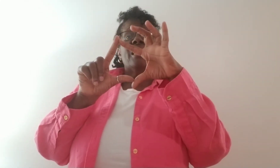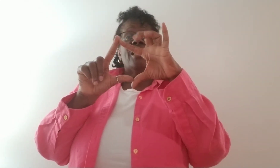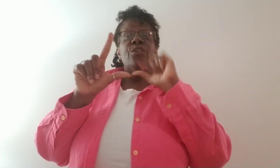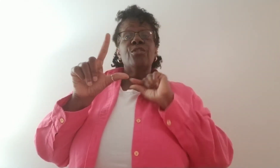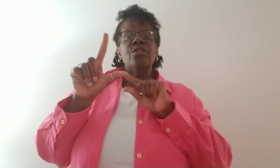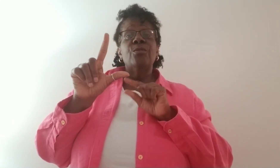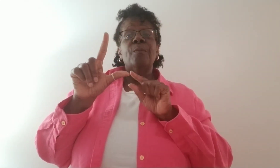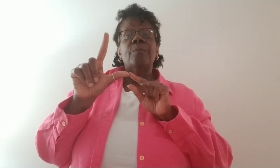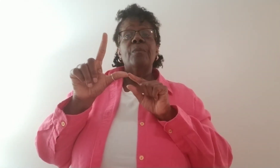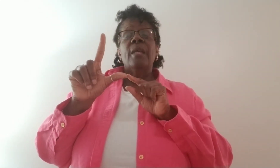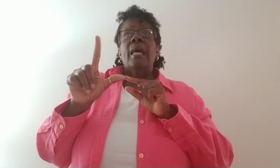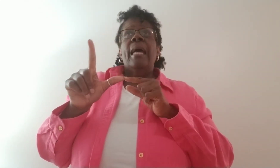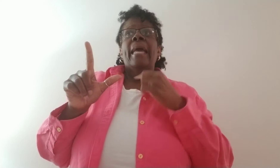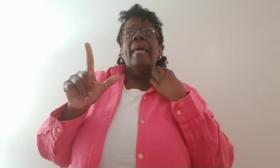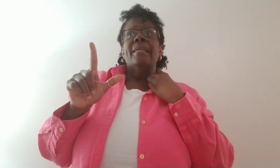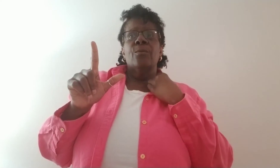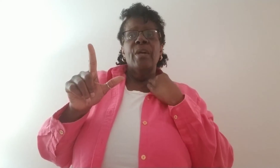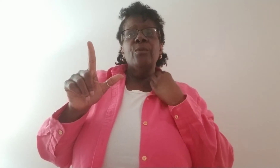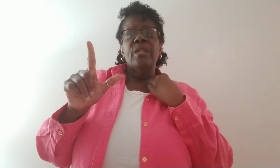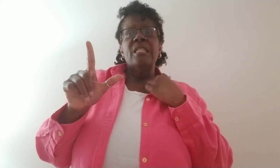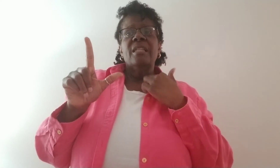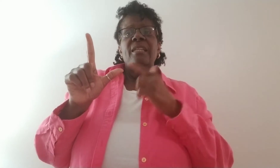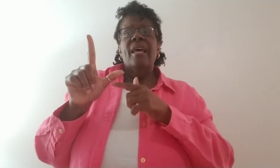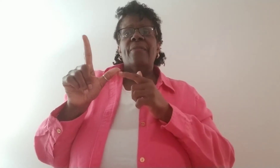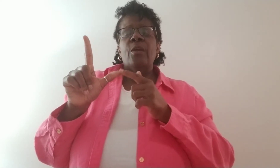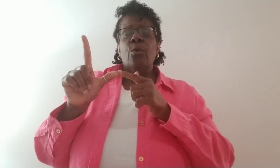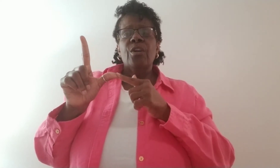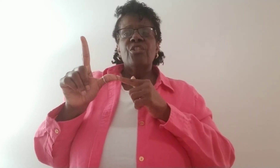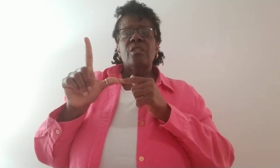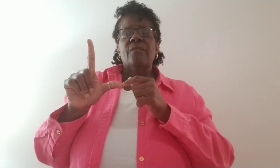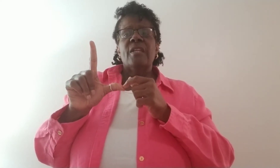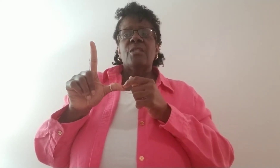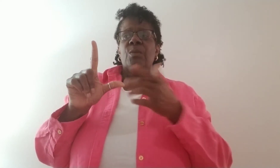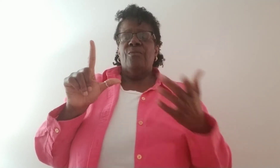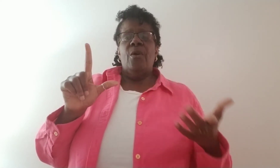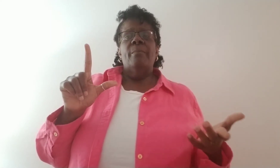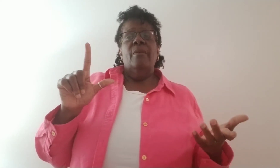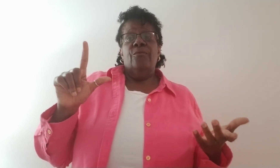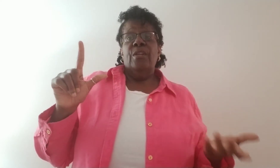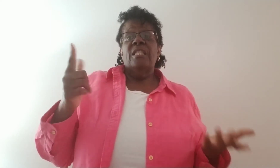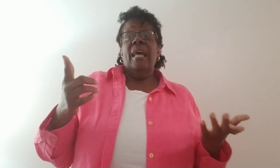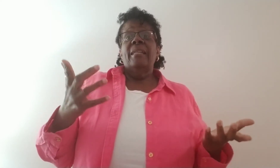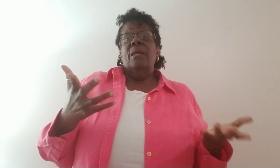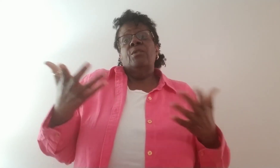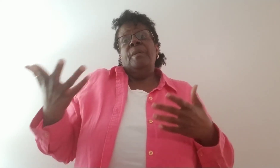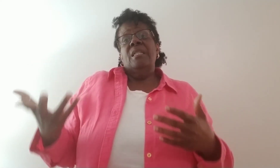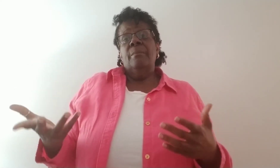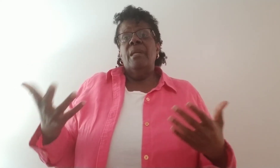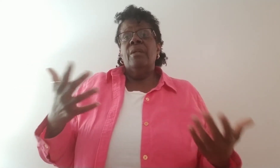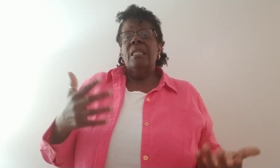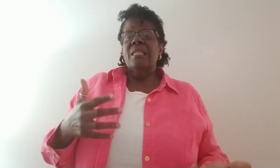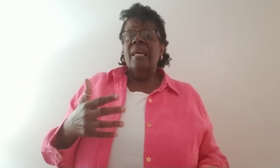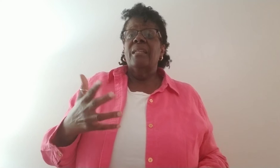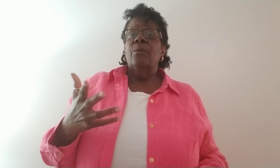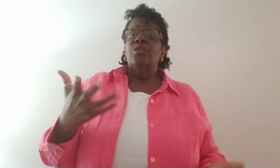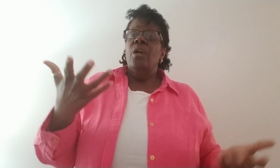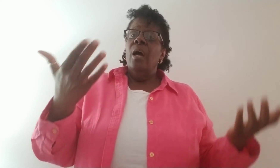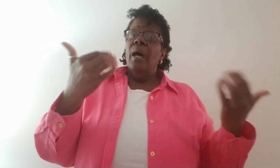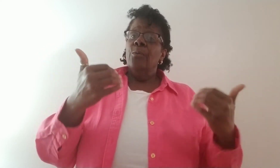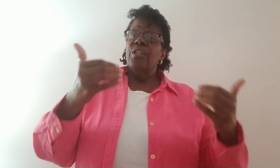your 2. And I read recently that the origin of this was from French Sign Language, because American Sign Language